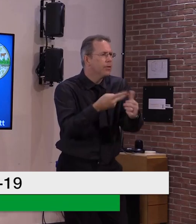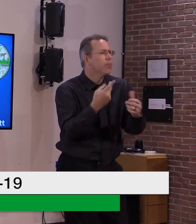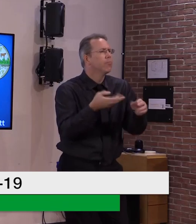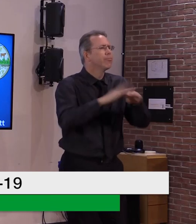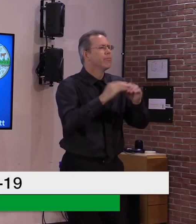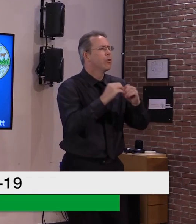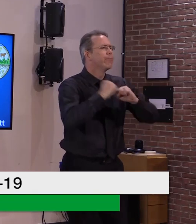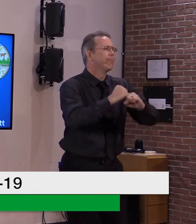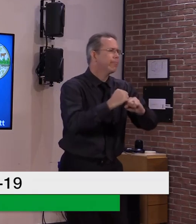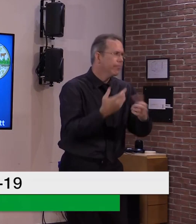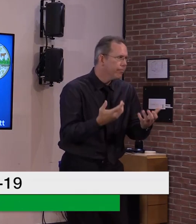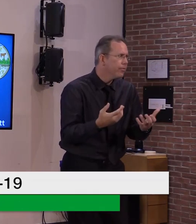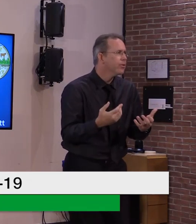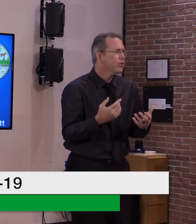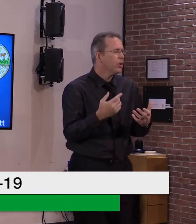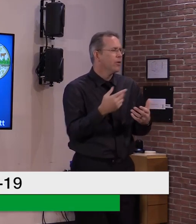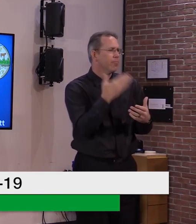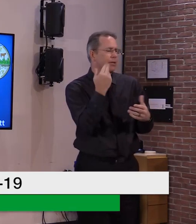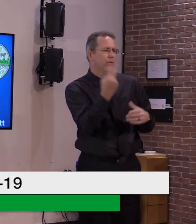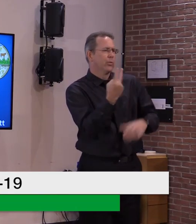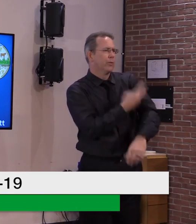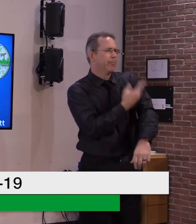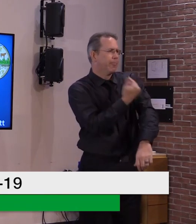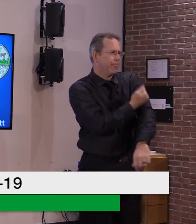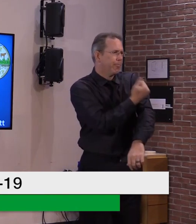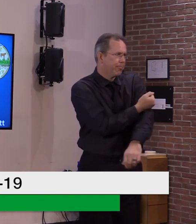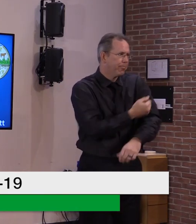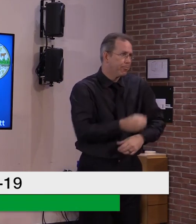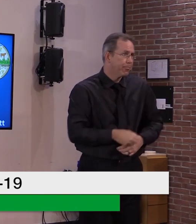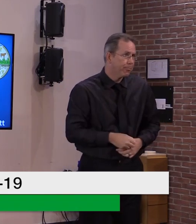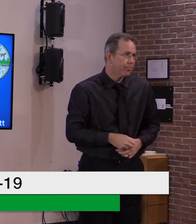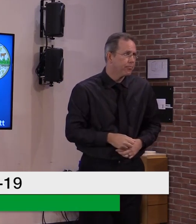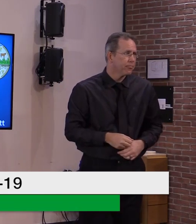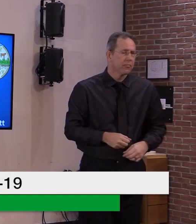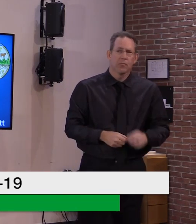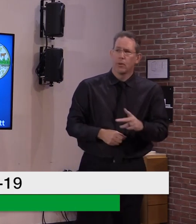great thank you erin bt digger